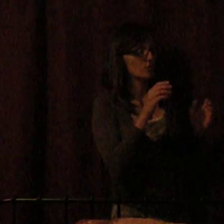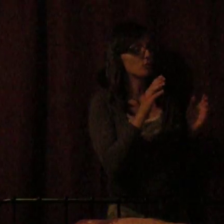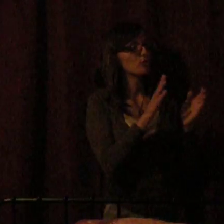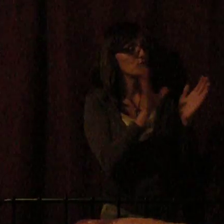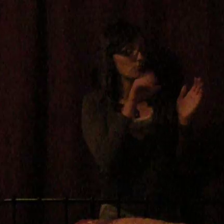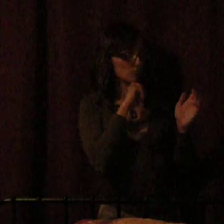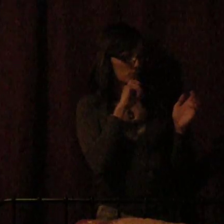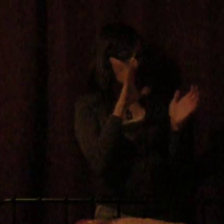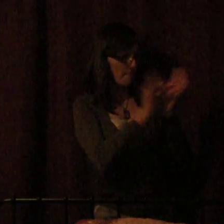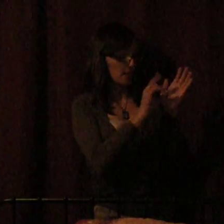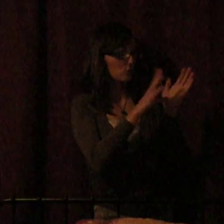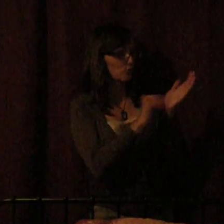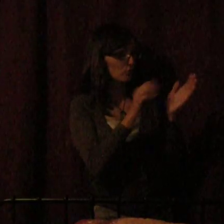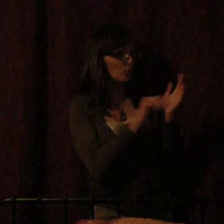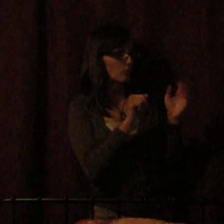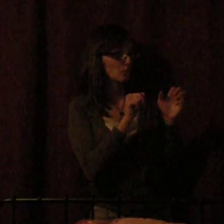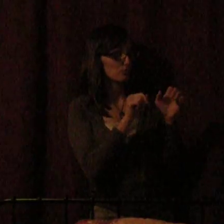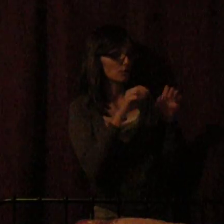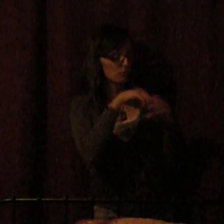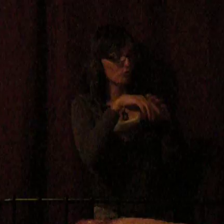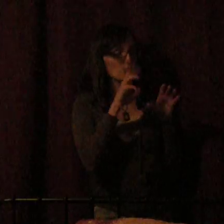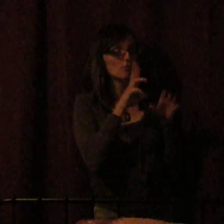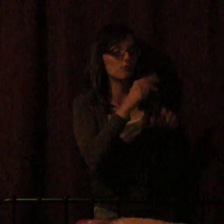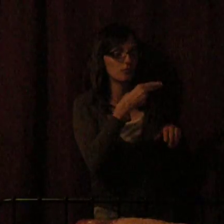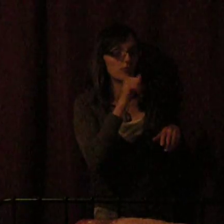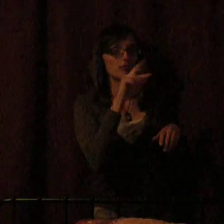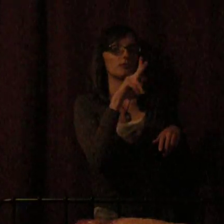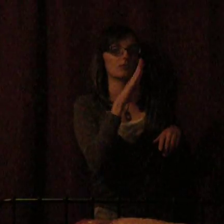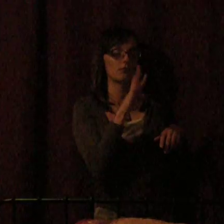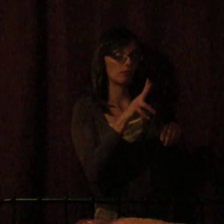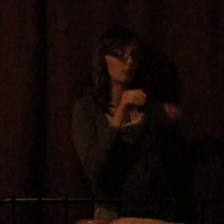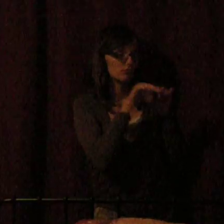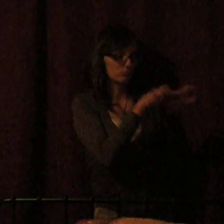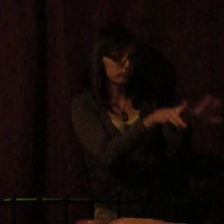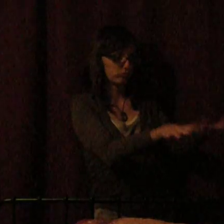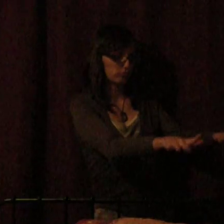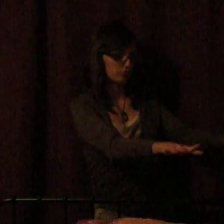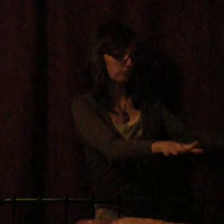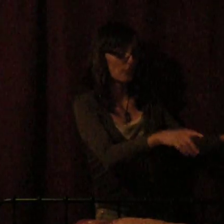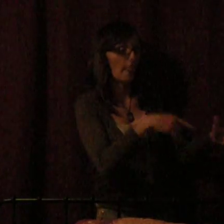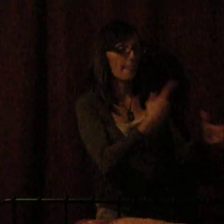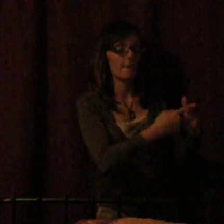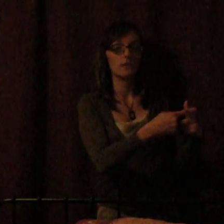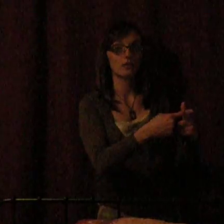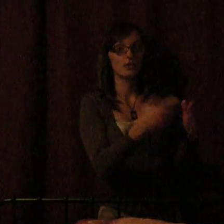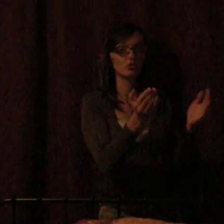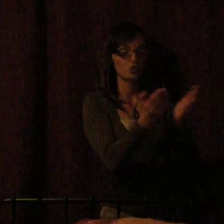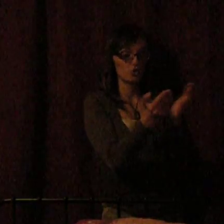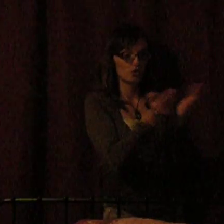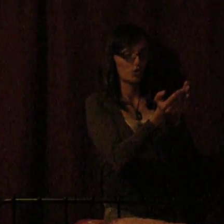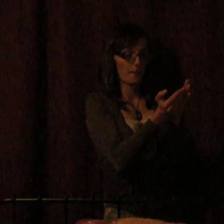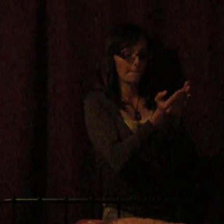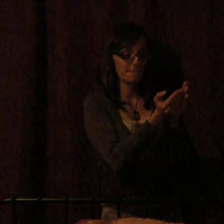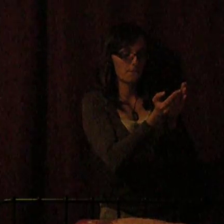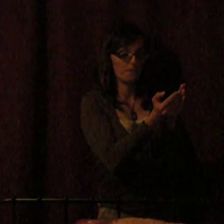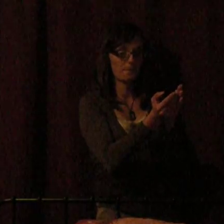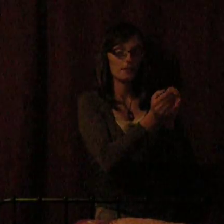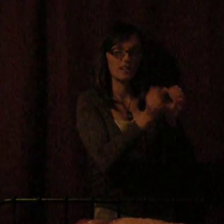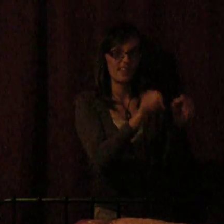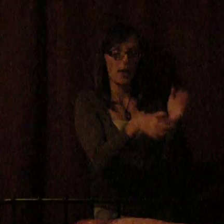magnetic soap into a harbor. Can you magnetize the hulls of ships so that they sort of scoot around the harbor,